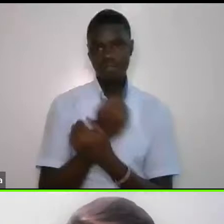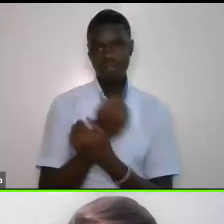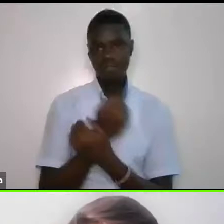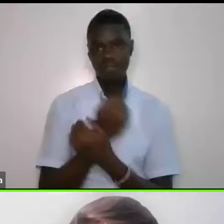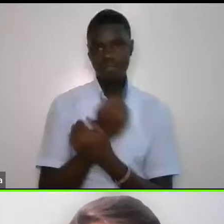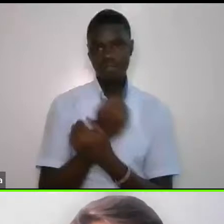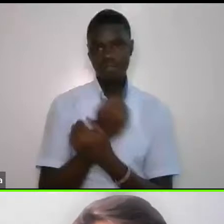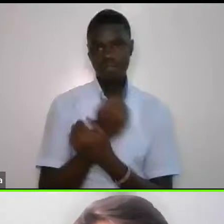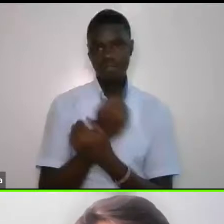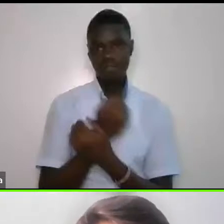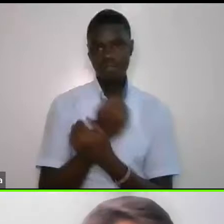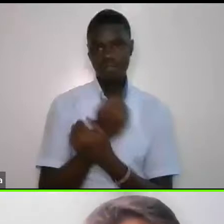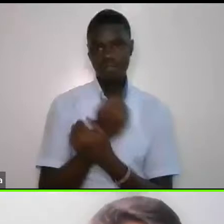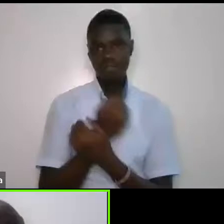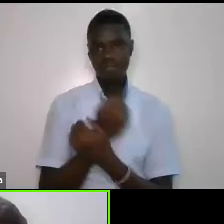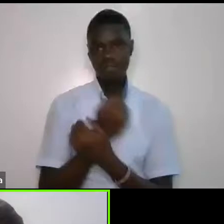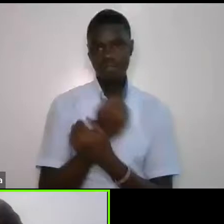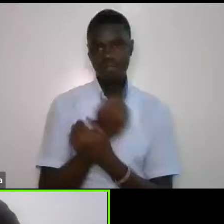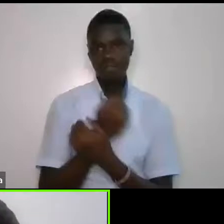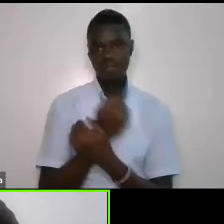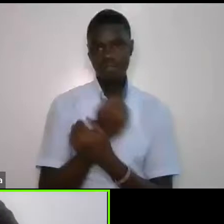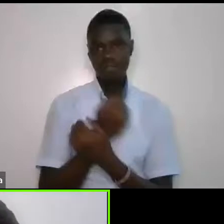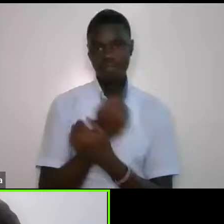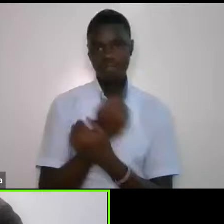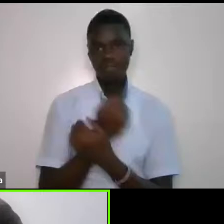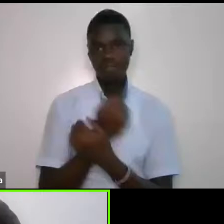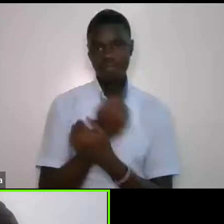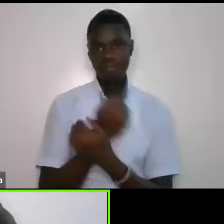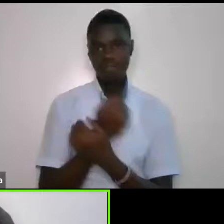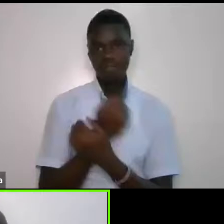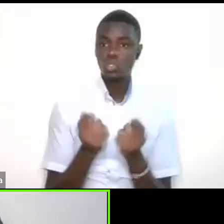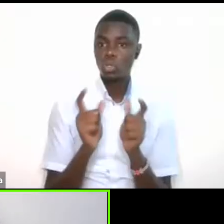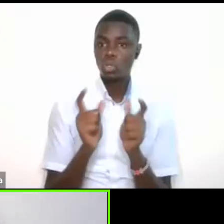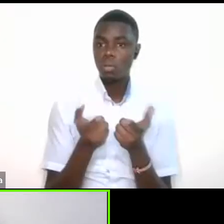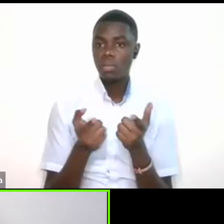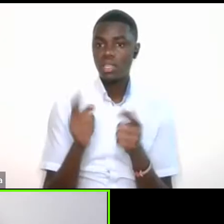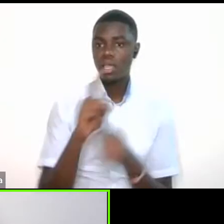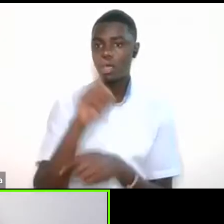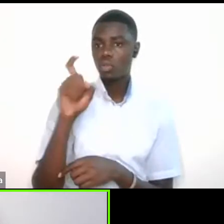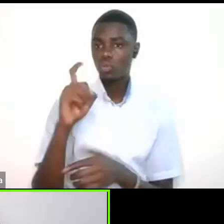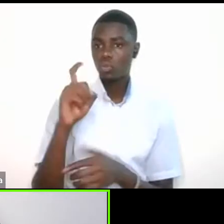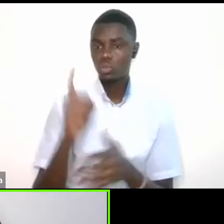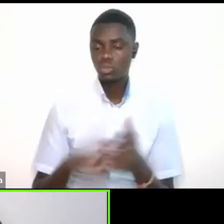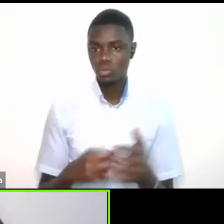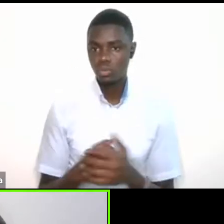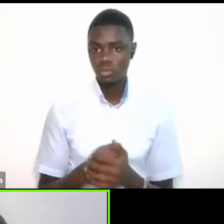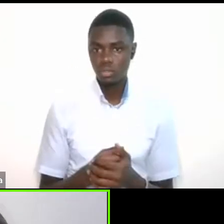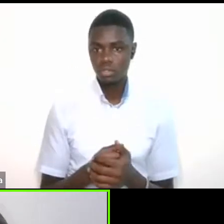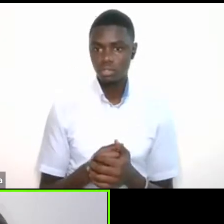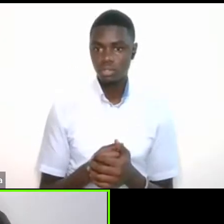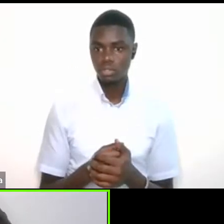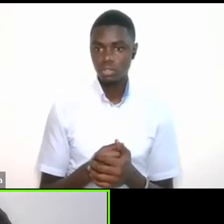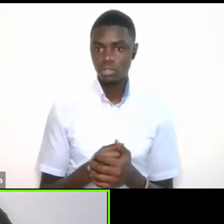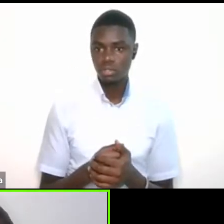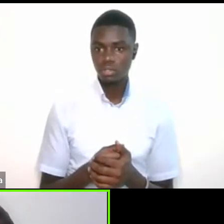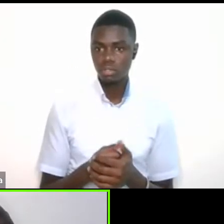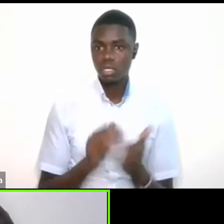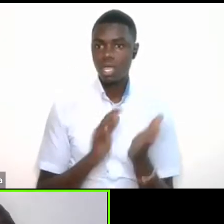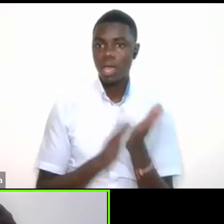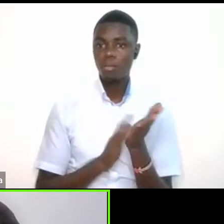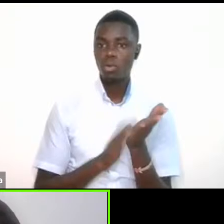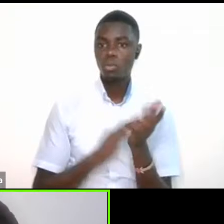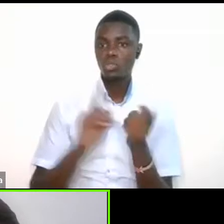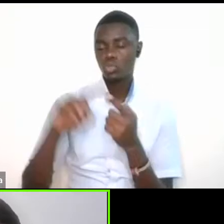correlate your approach to education or your proposal to education to deal with